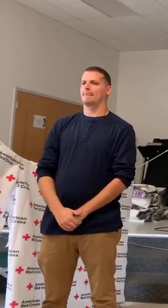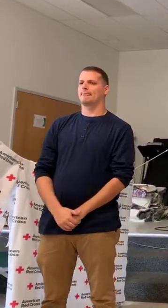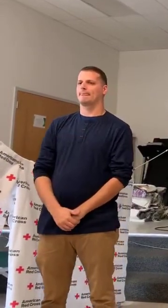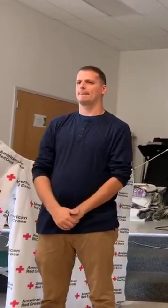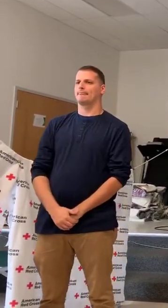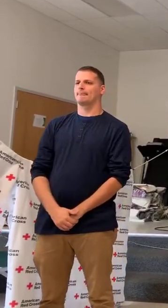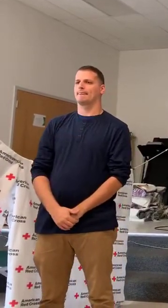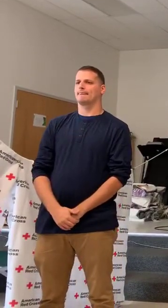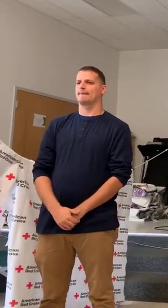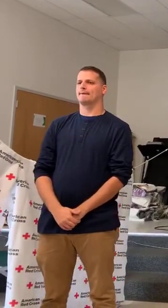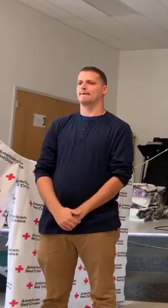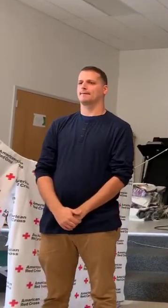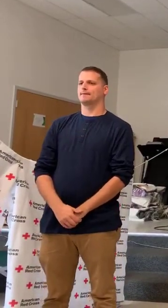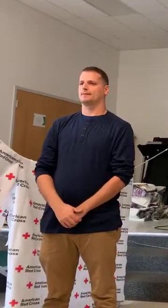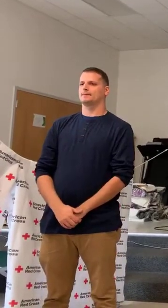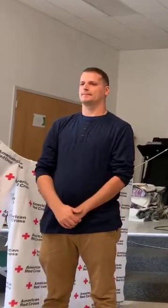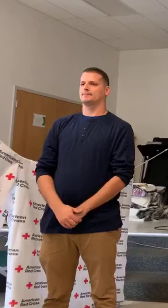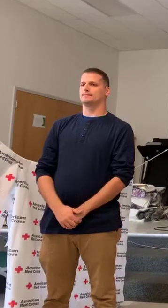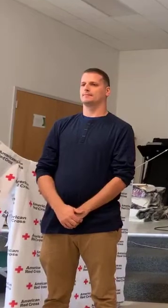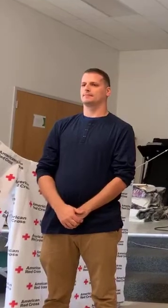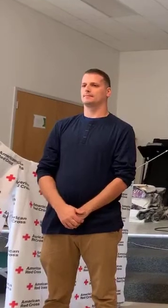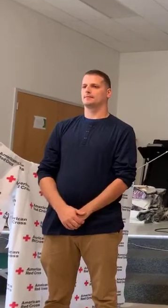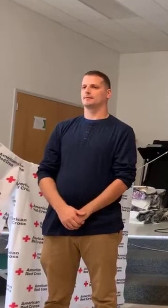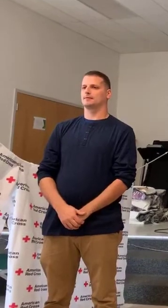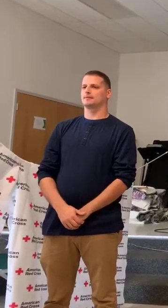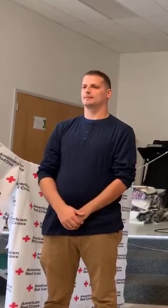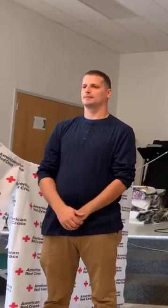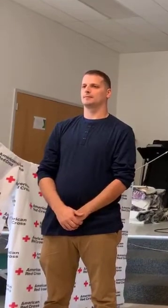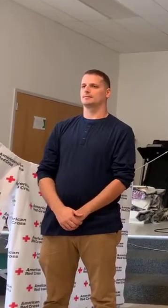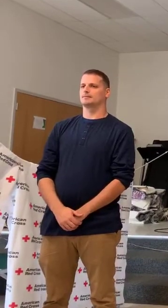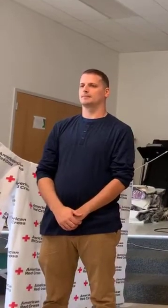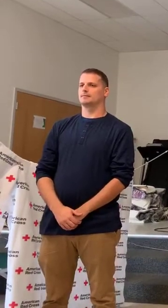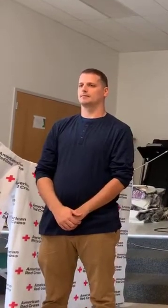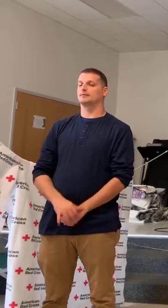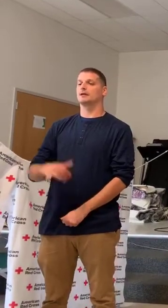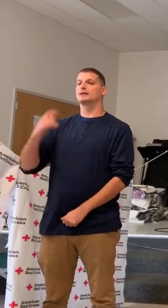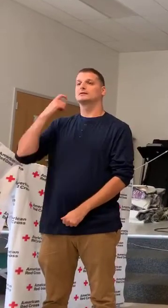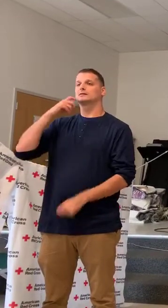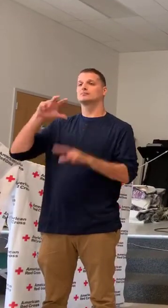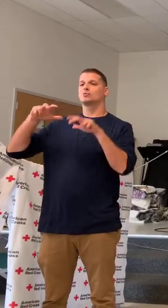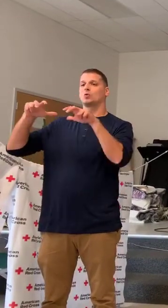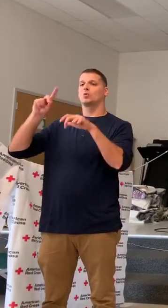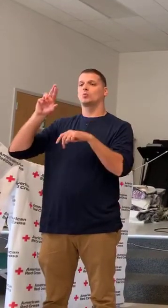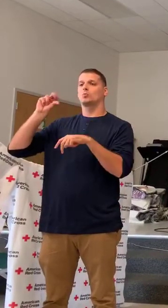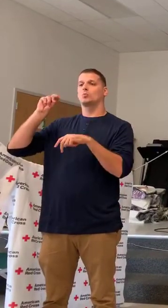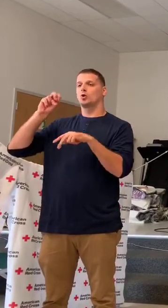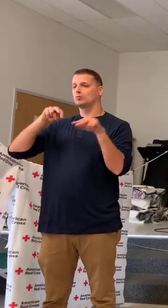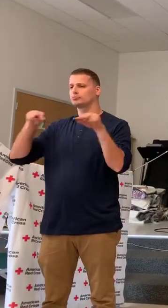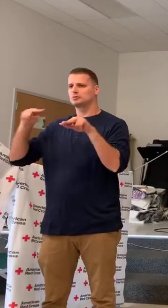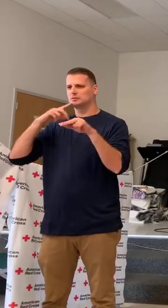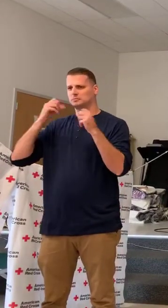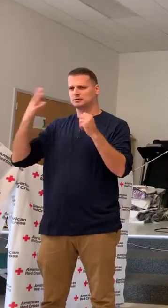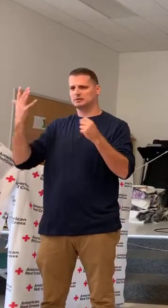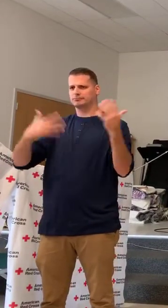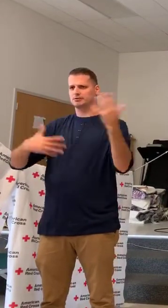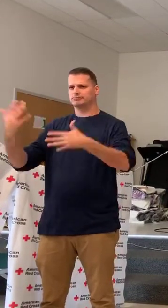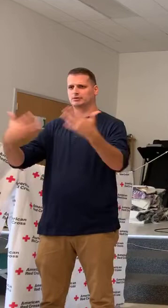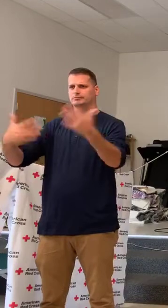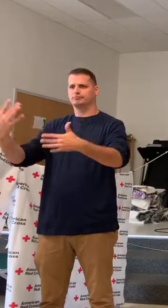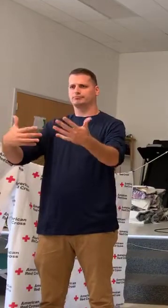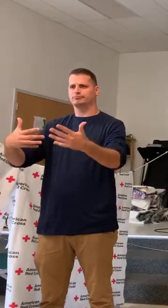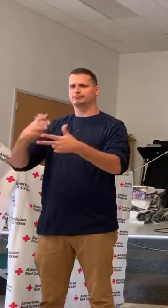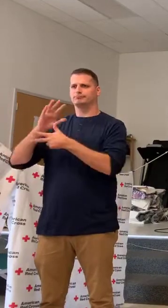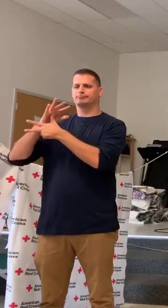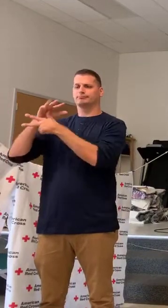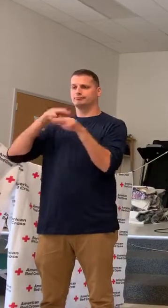not uncommon. We put some drone footage up so you could see just the sheer quantity. And she knows that if the power line were to be strung to her house right now, that it would only last a